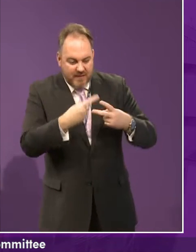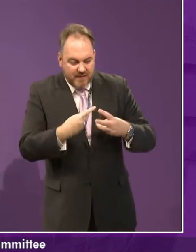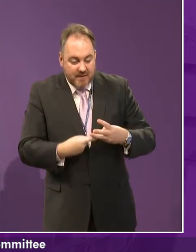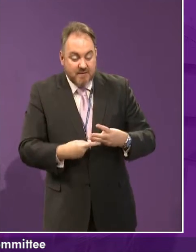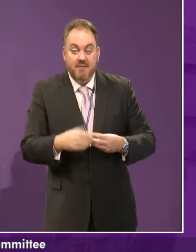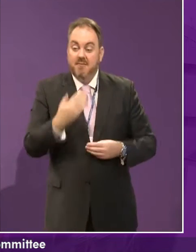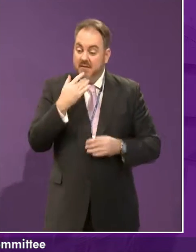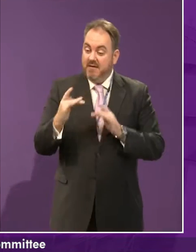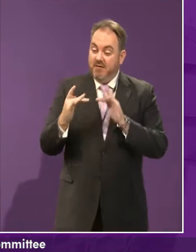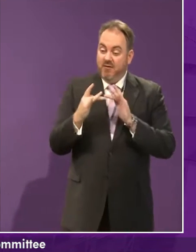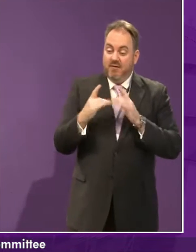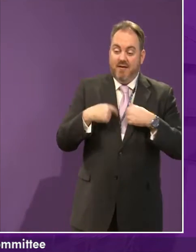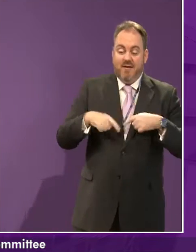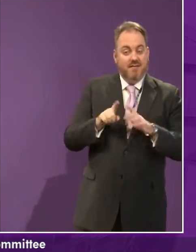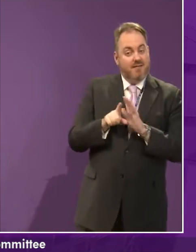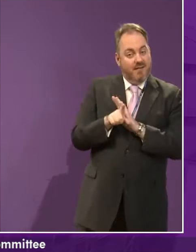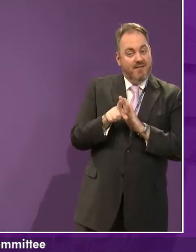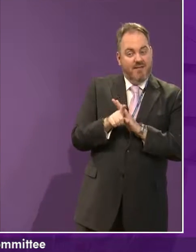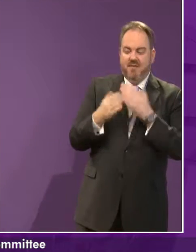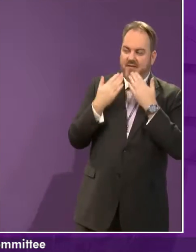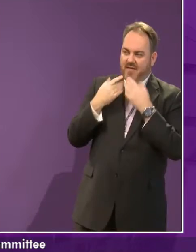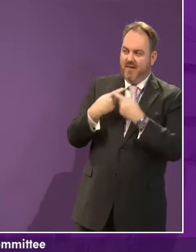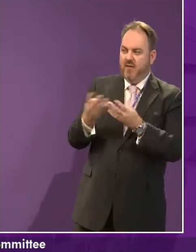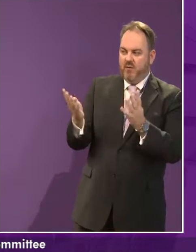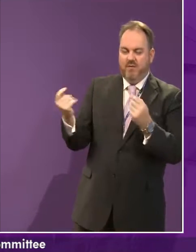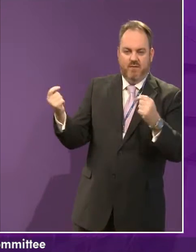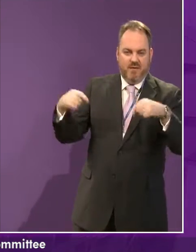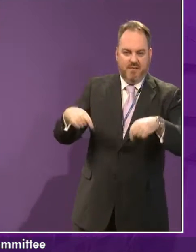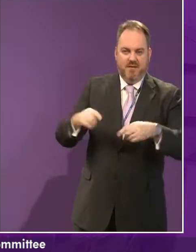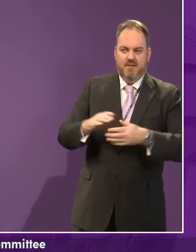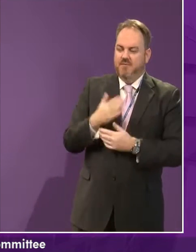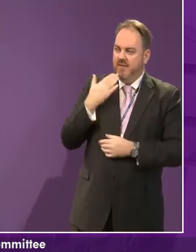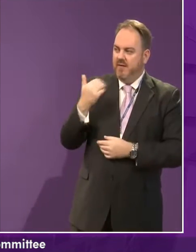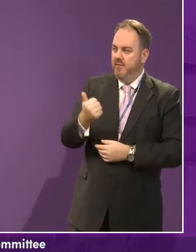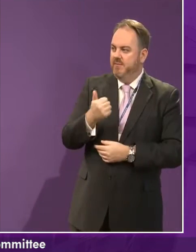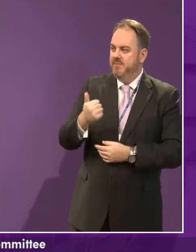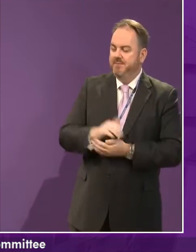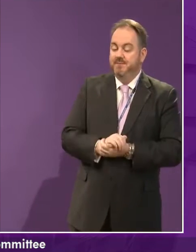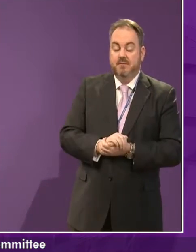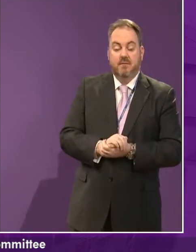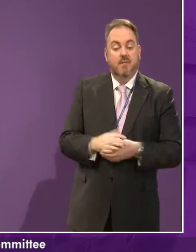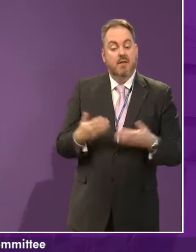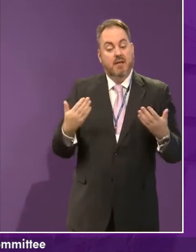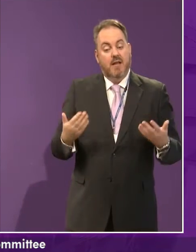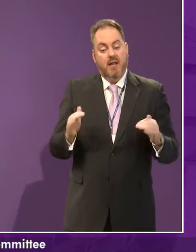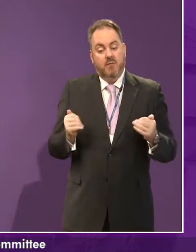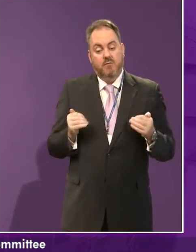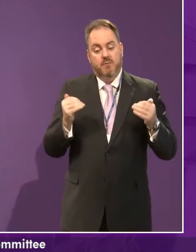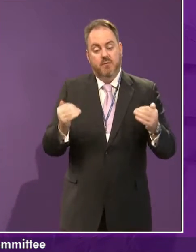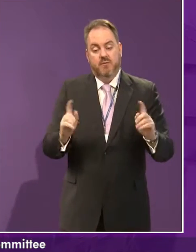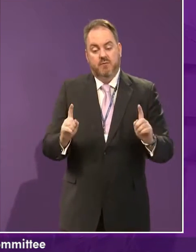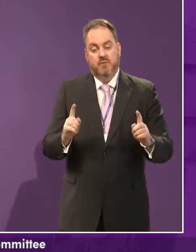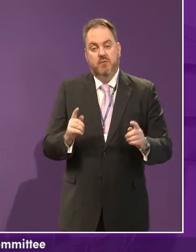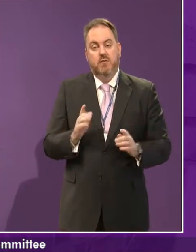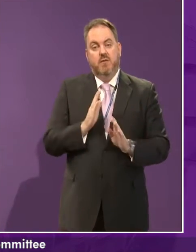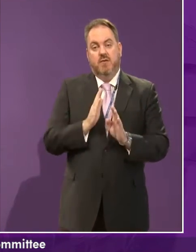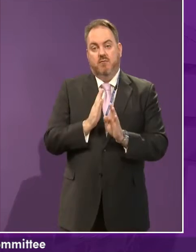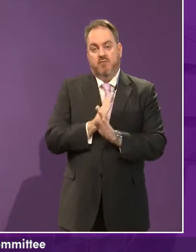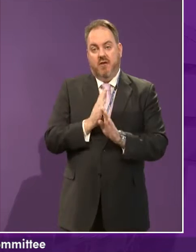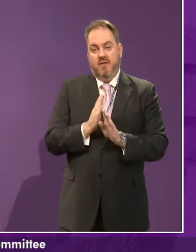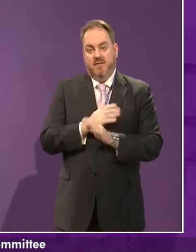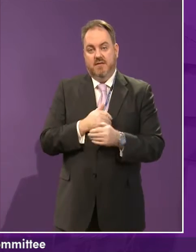you. So thank you so much for your evidence this morning. Thank you. I'm going to move into private session,